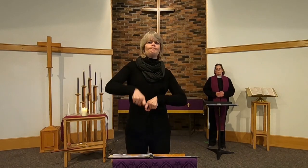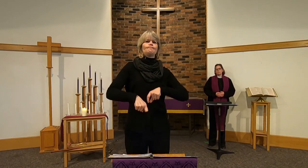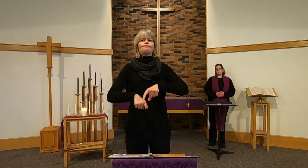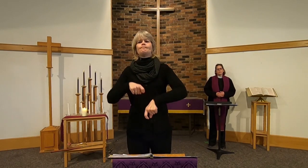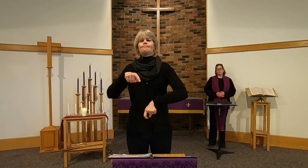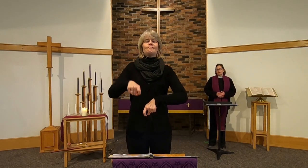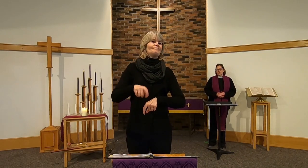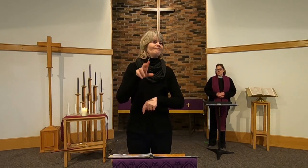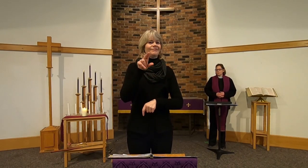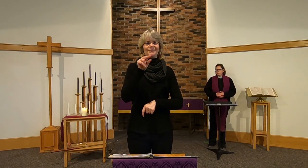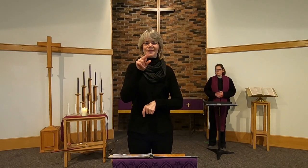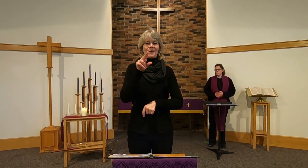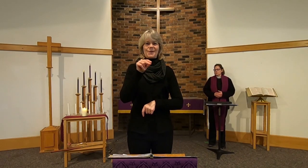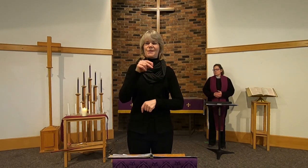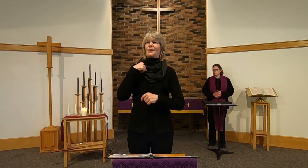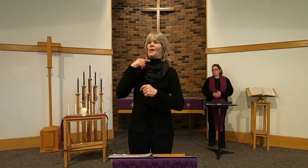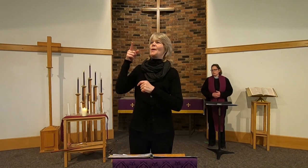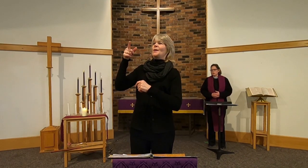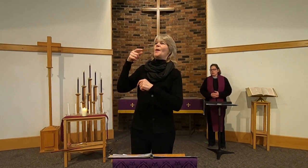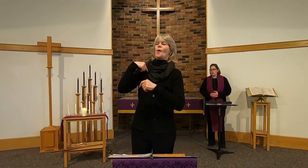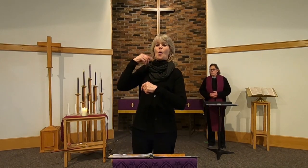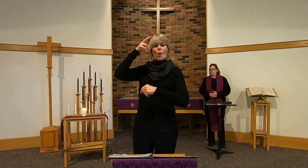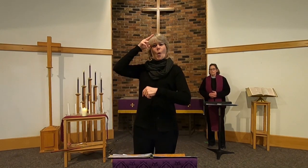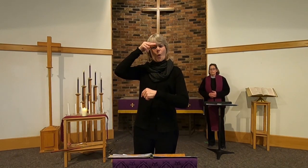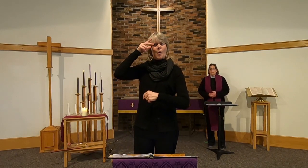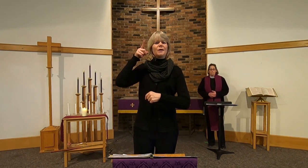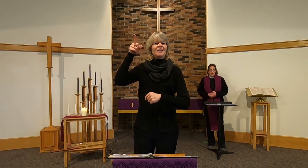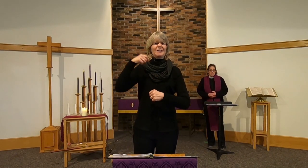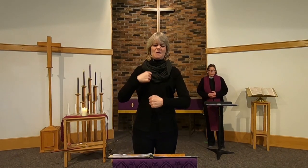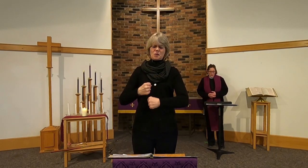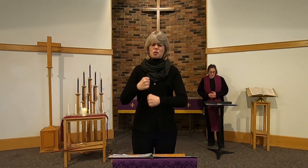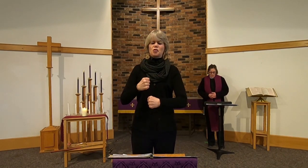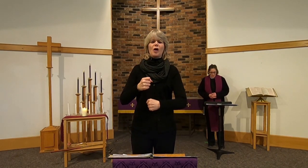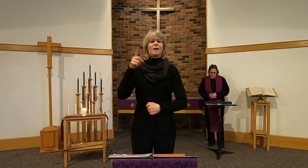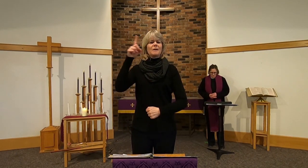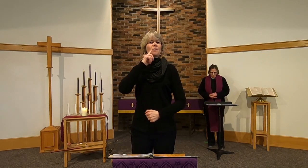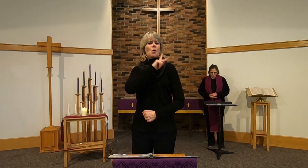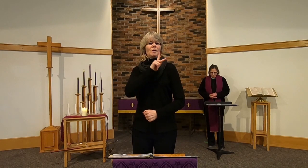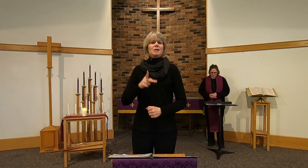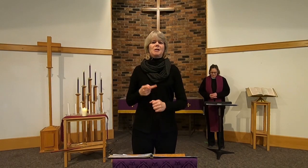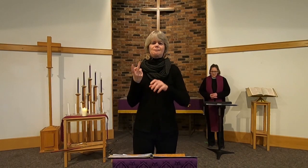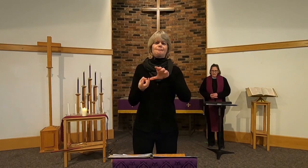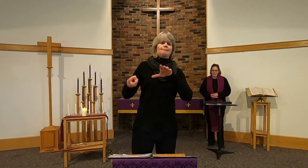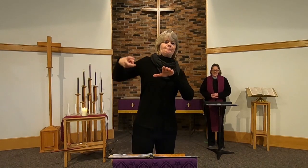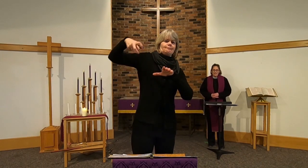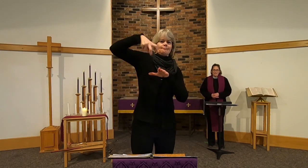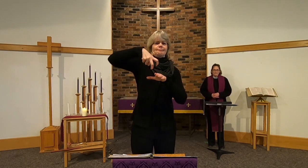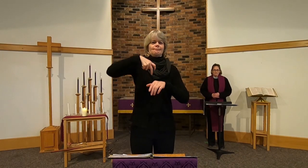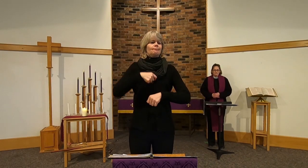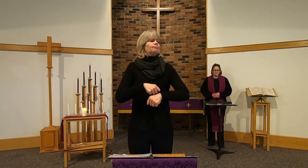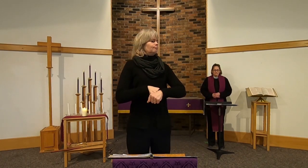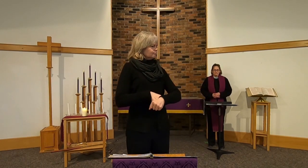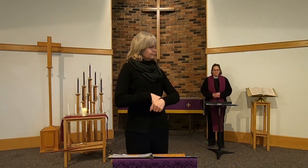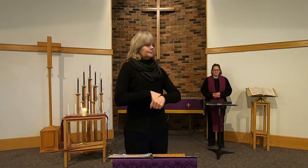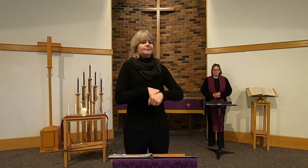A big, beautiful horse would be the symbol of a proper king.